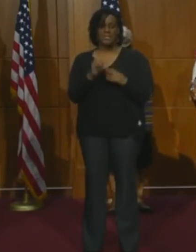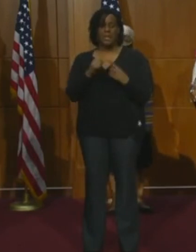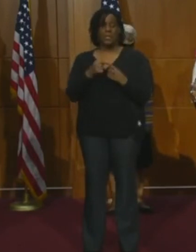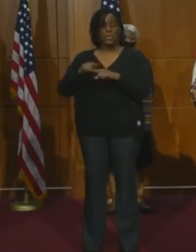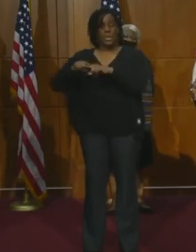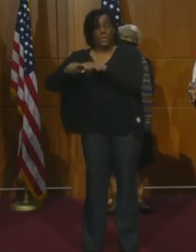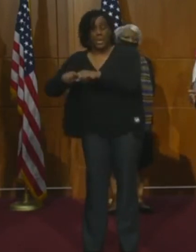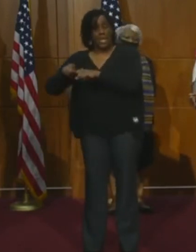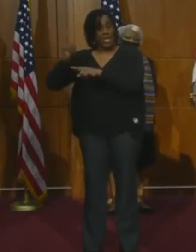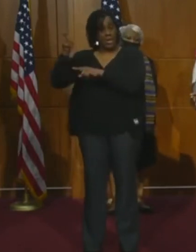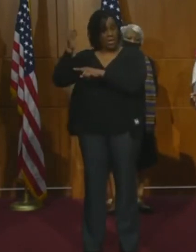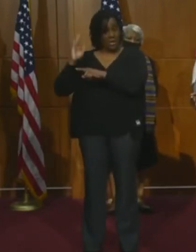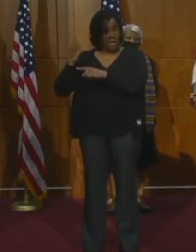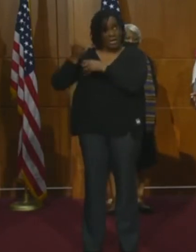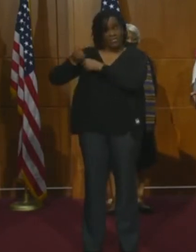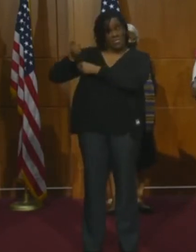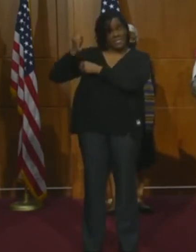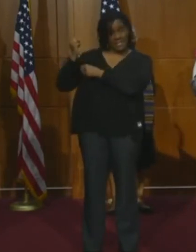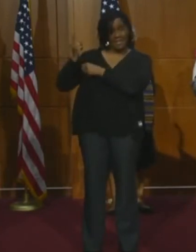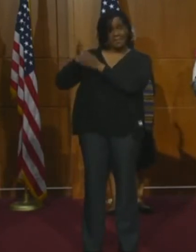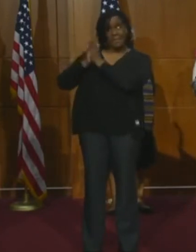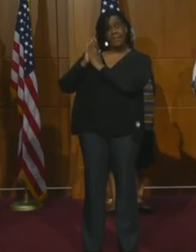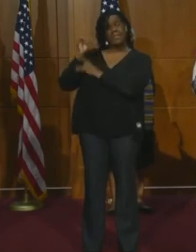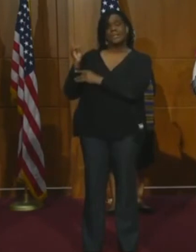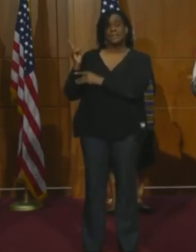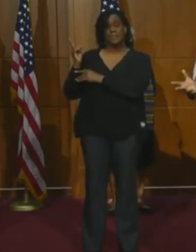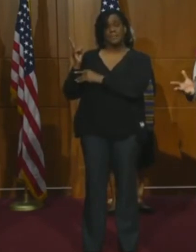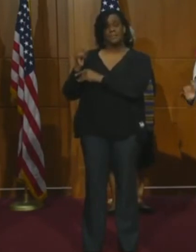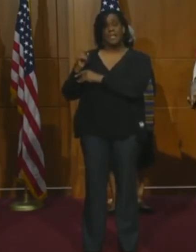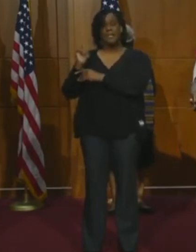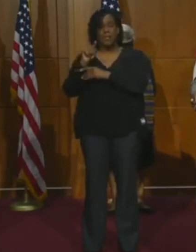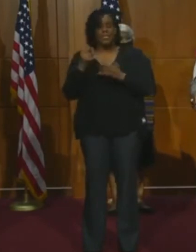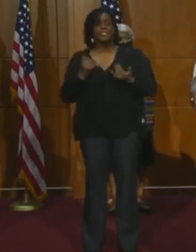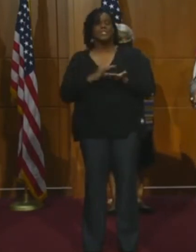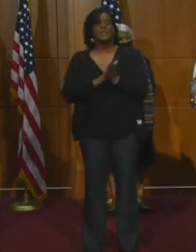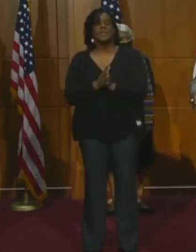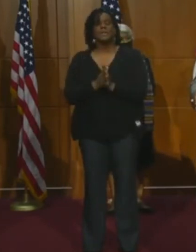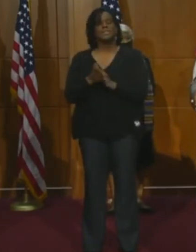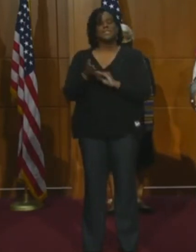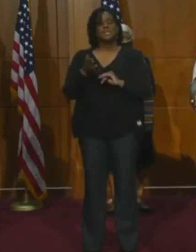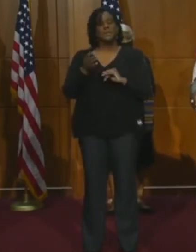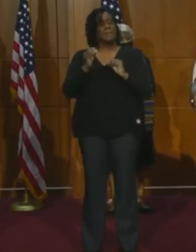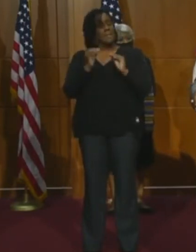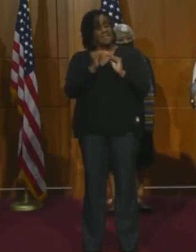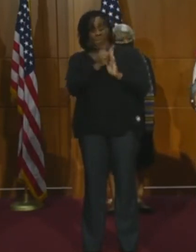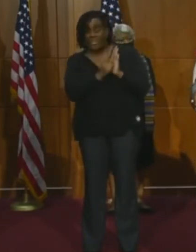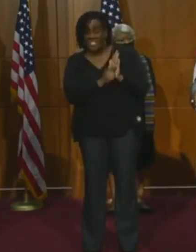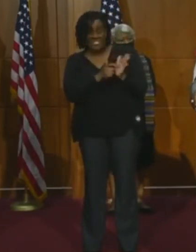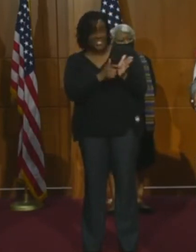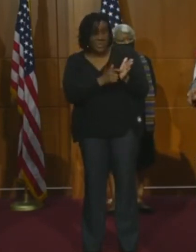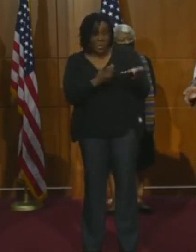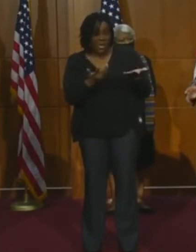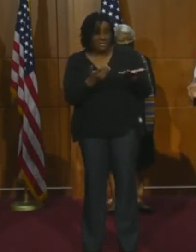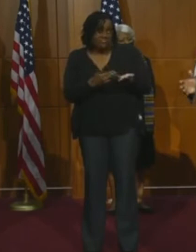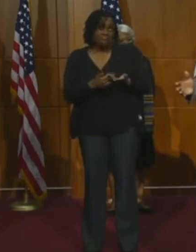lean on Him, trust in Him, and pray to Him. The question now becomes, is moral legislation what we need? I